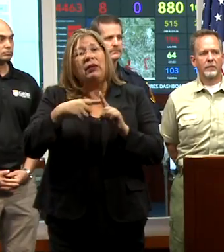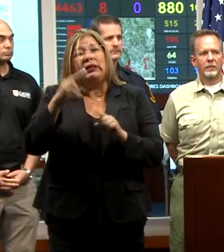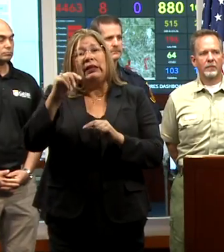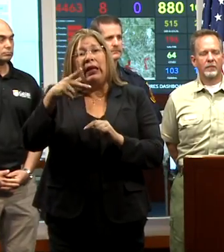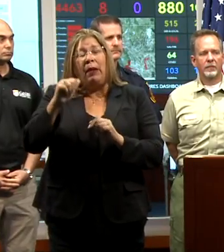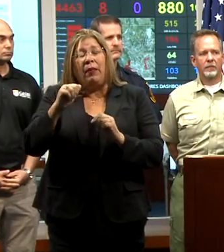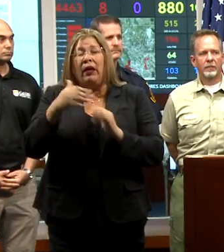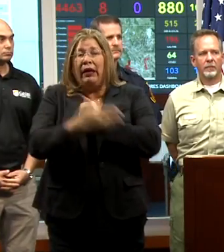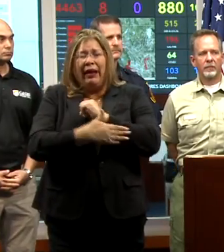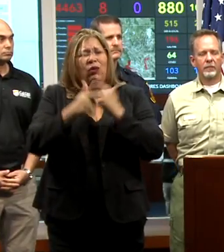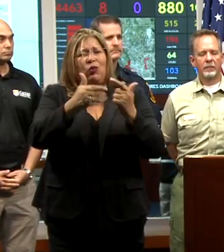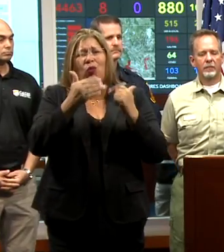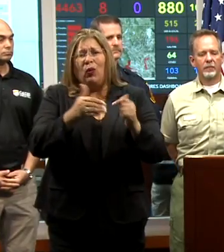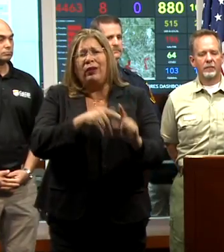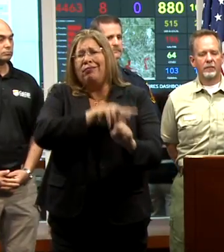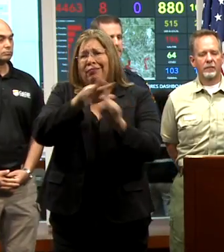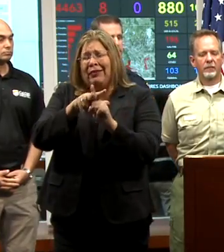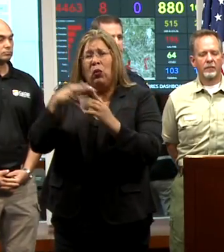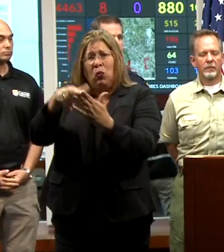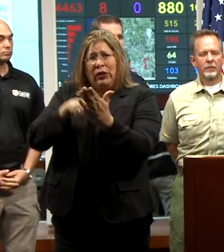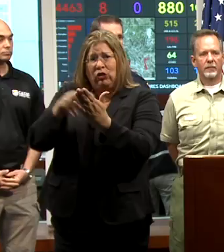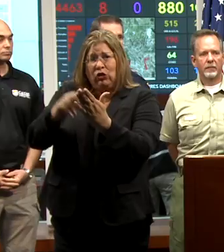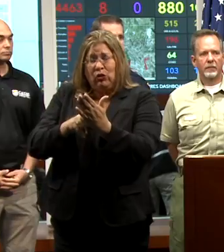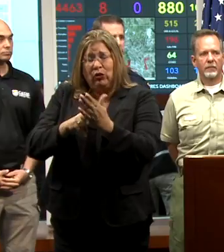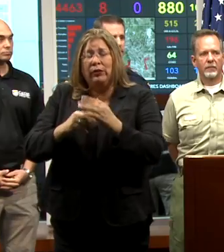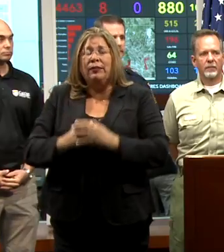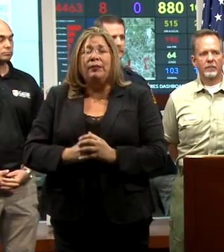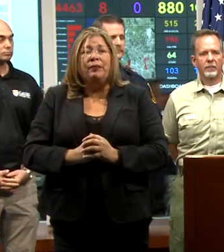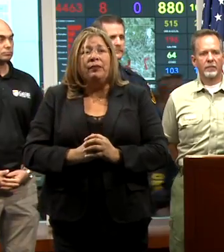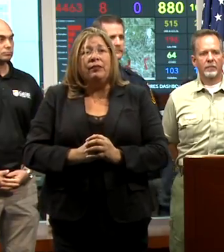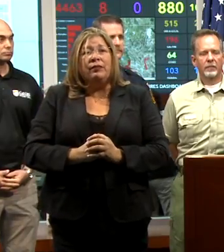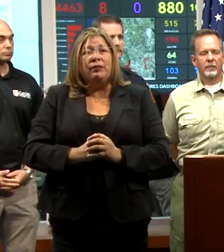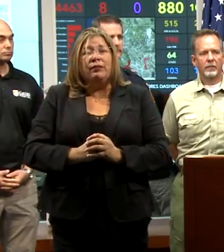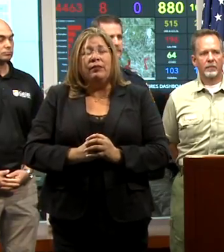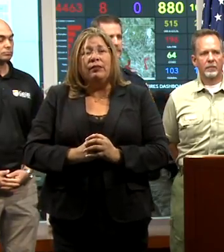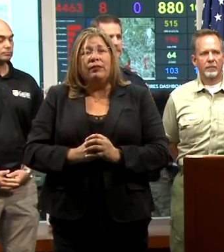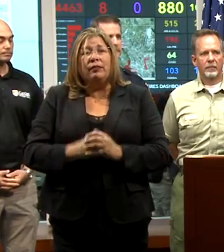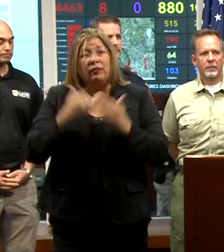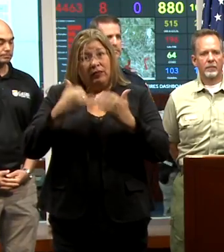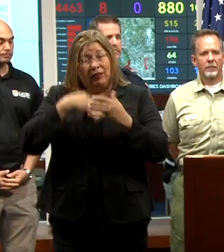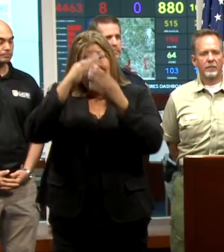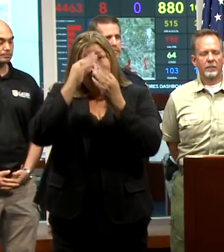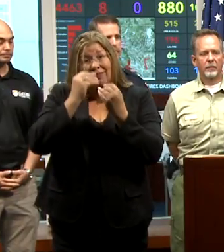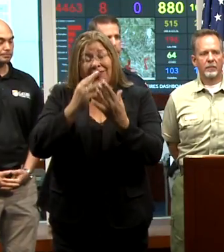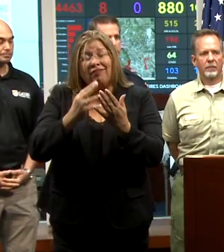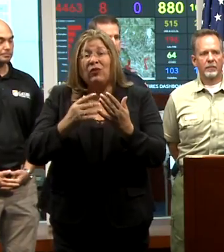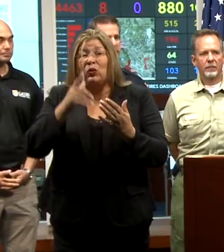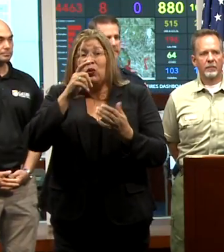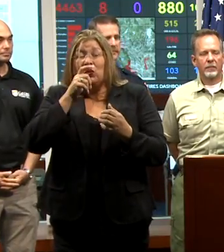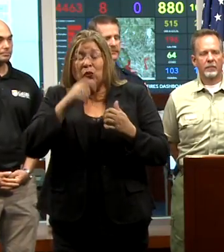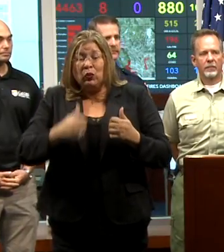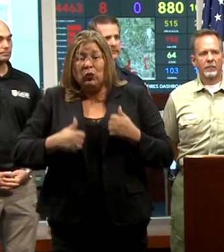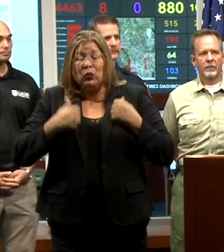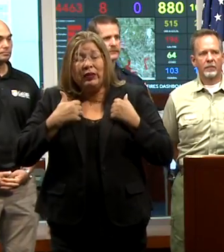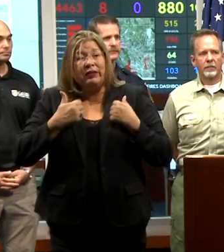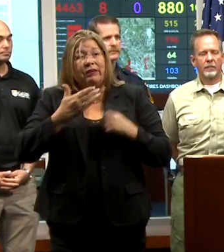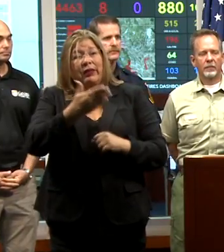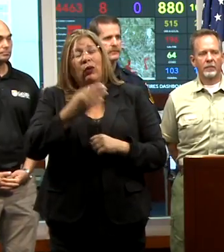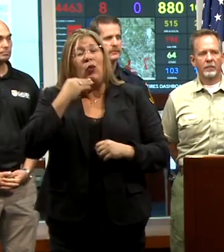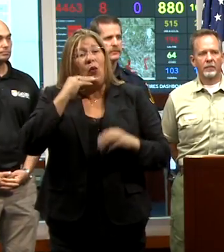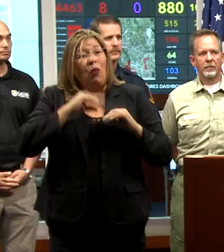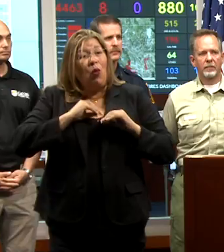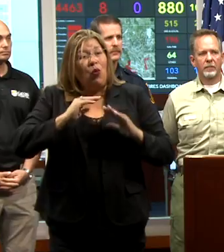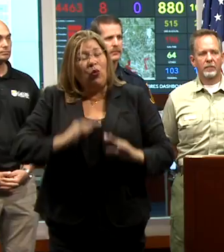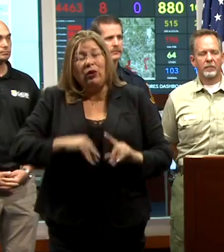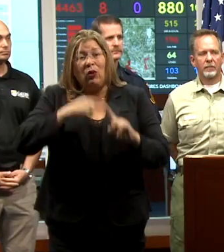last day or two. And I'm pleased to announce today that residents, homeowners, renters,